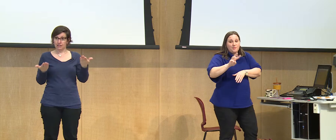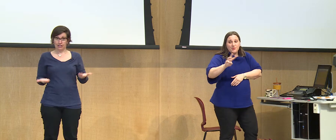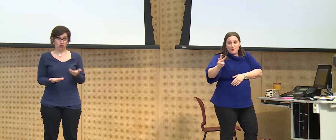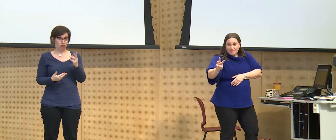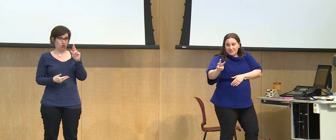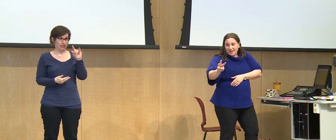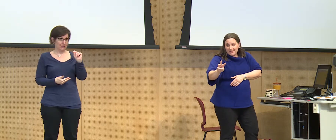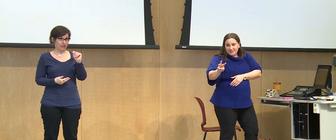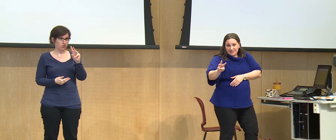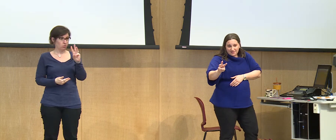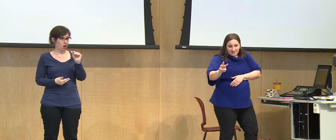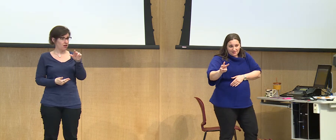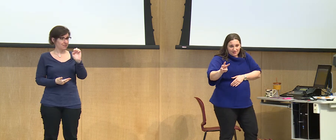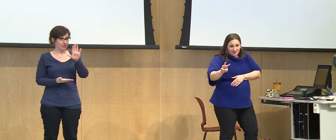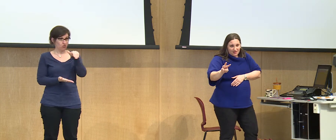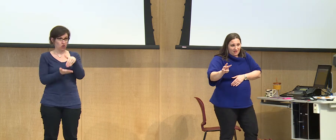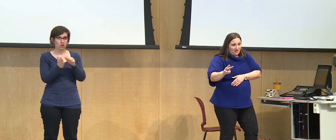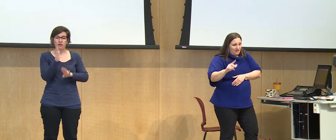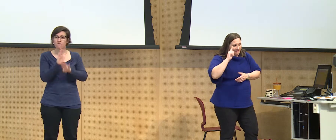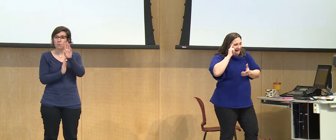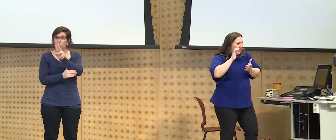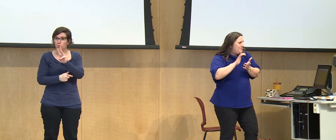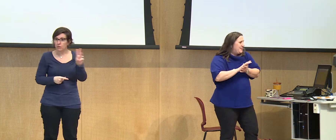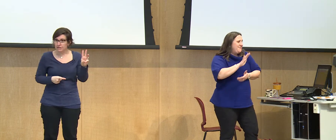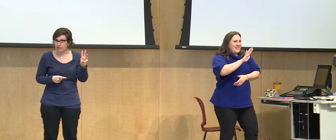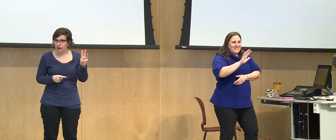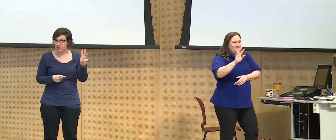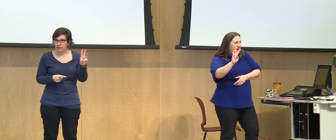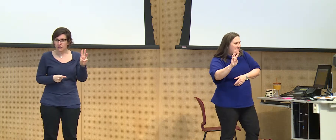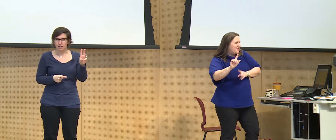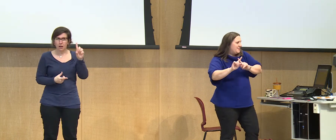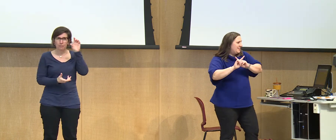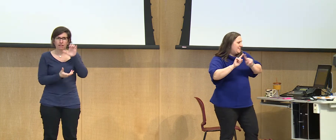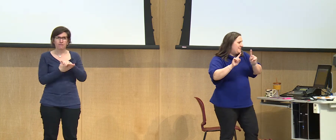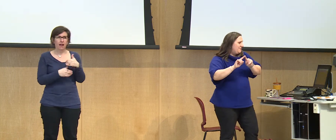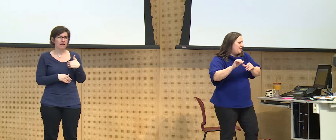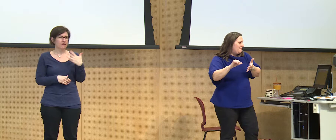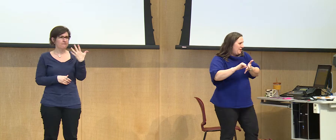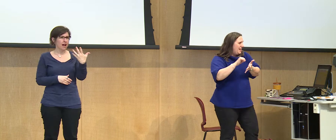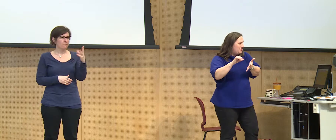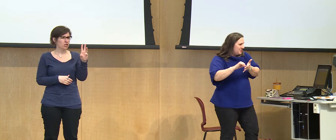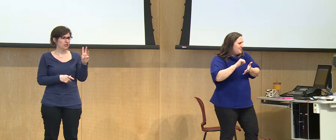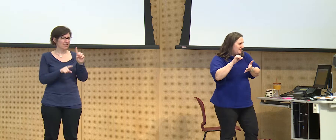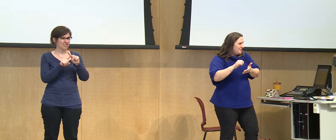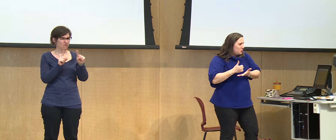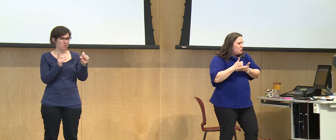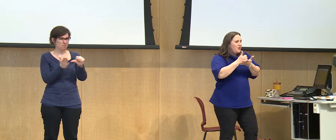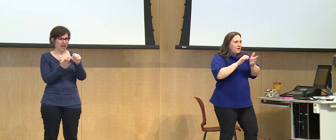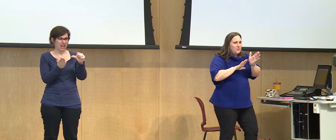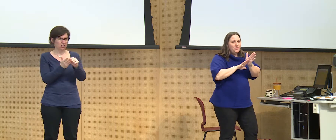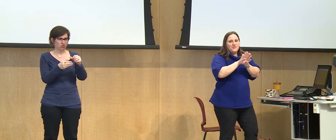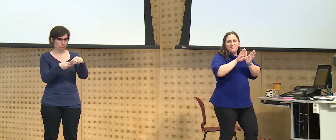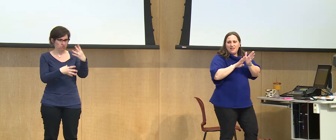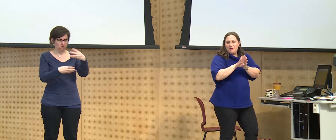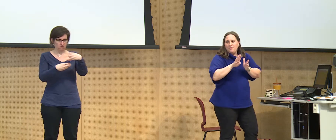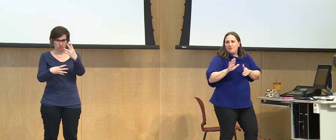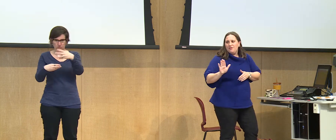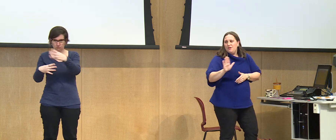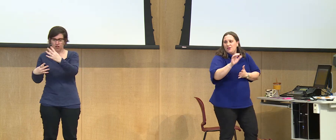a website. I believe it has 5 or 6 different pages to help you develop